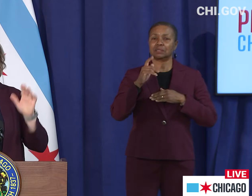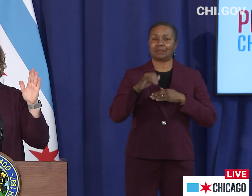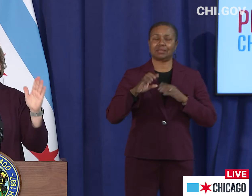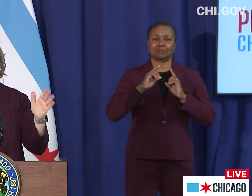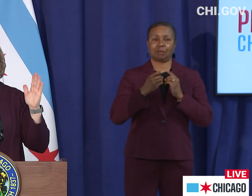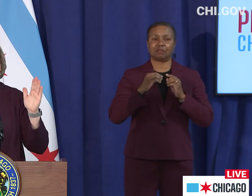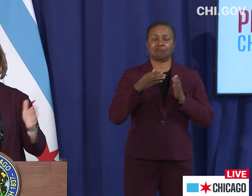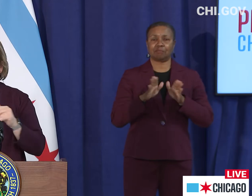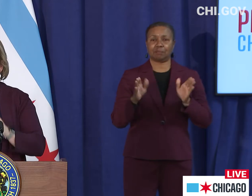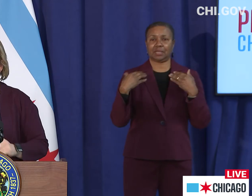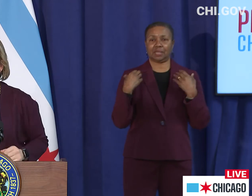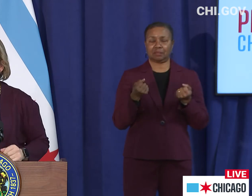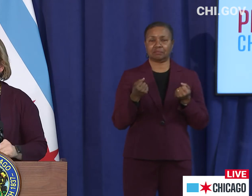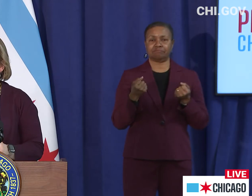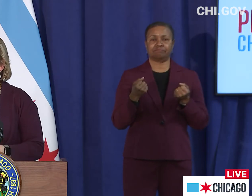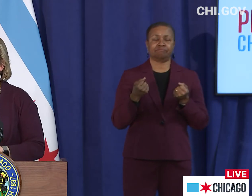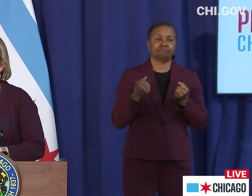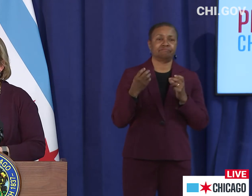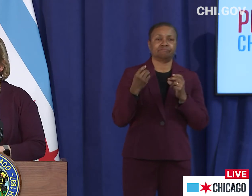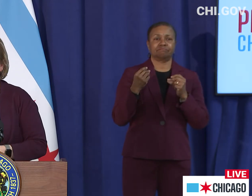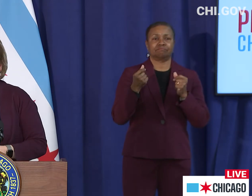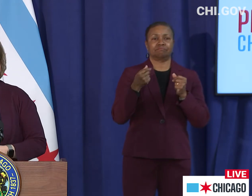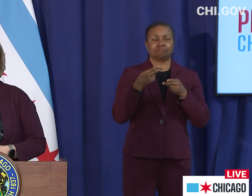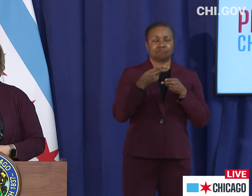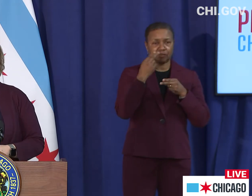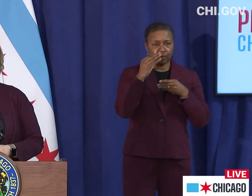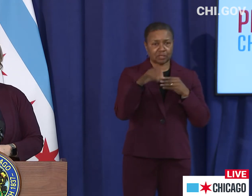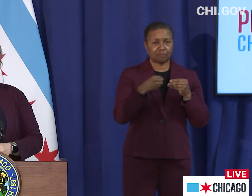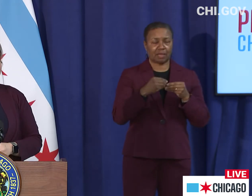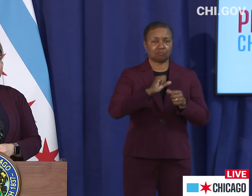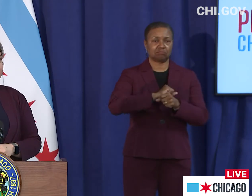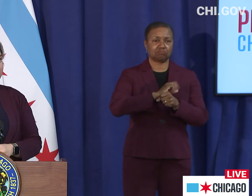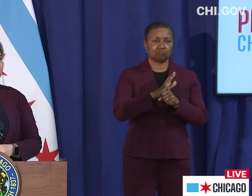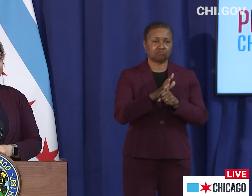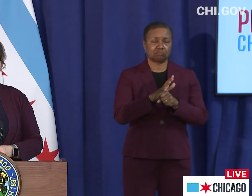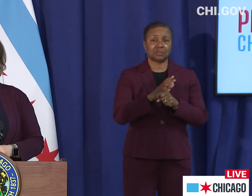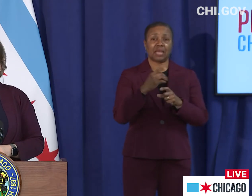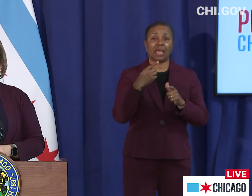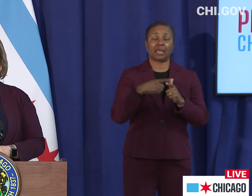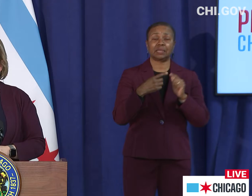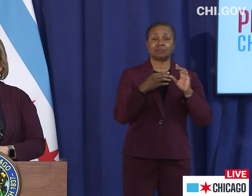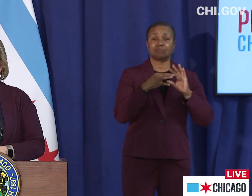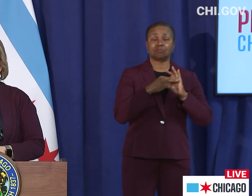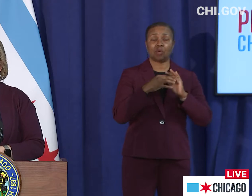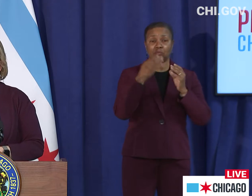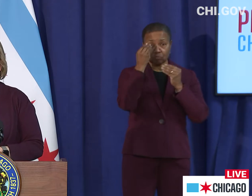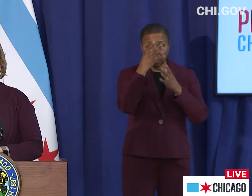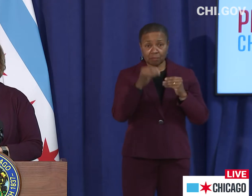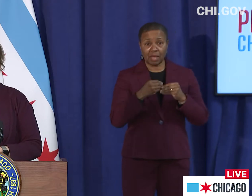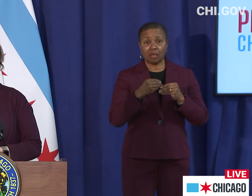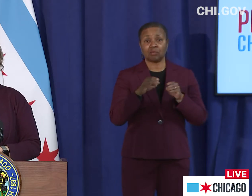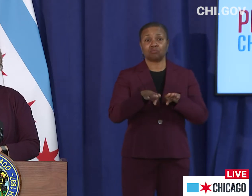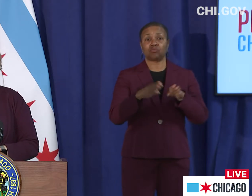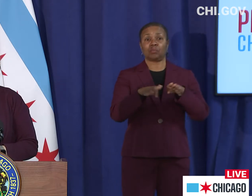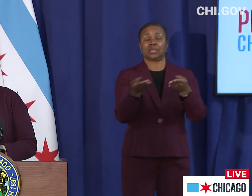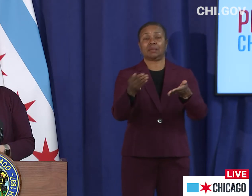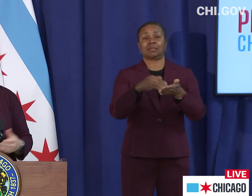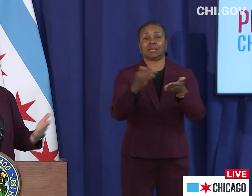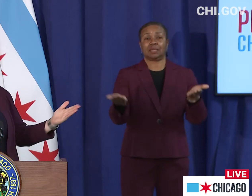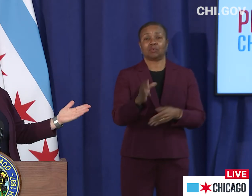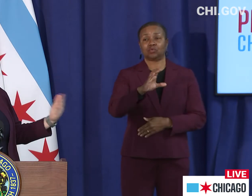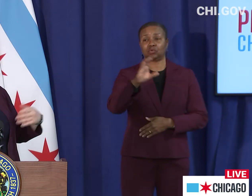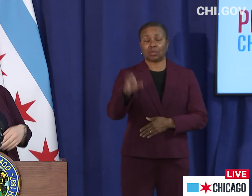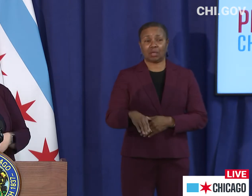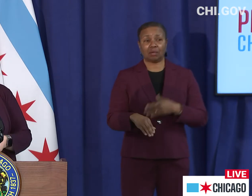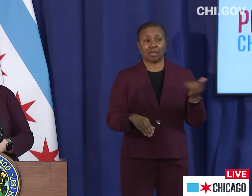today. We're going to give a quick vaccine update, and then we're going to share some exciting news related to reopening progress in the city of